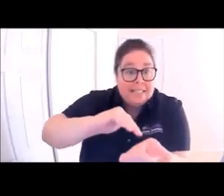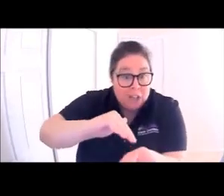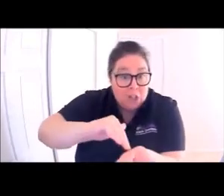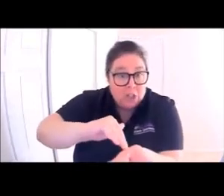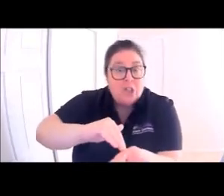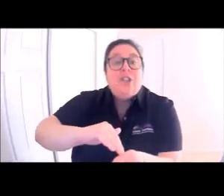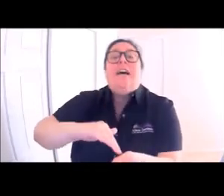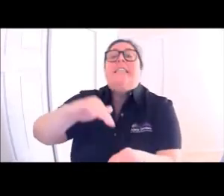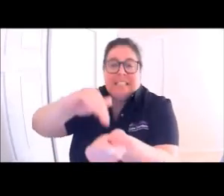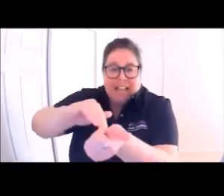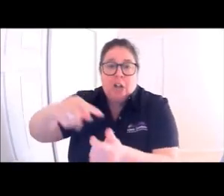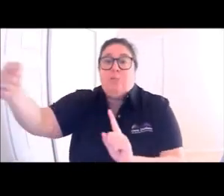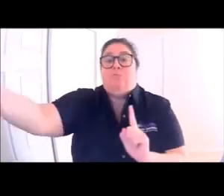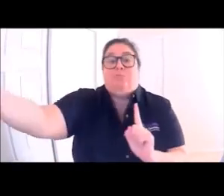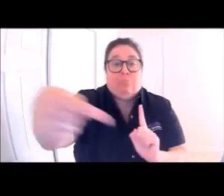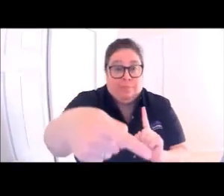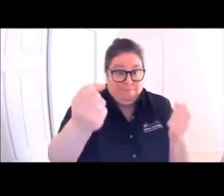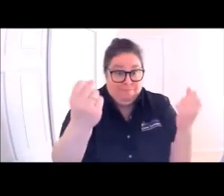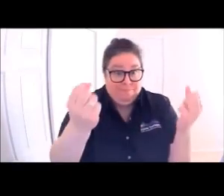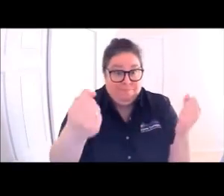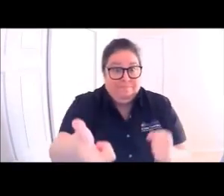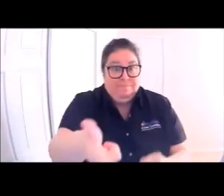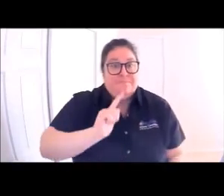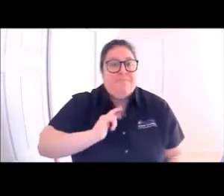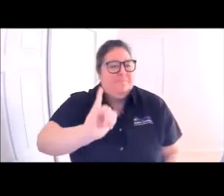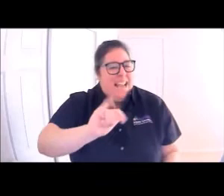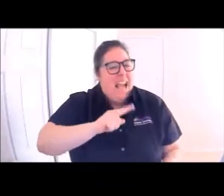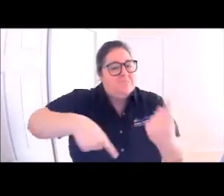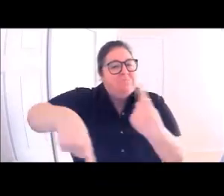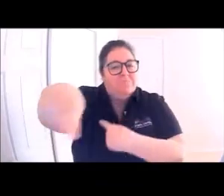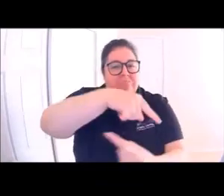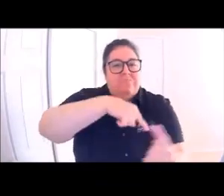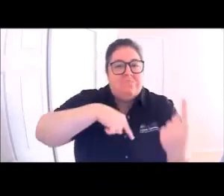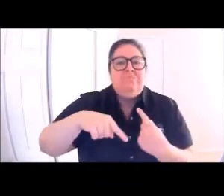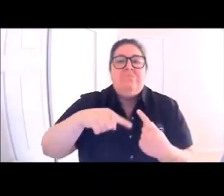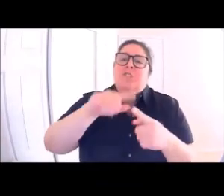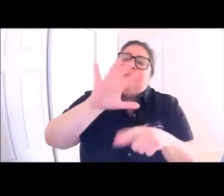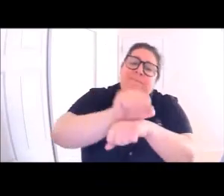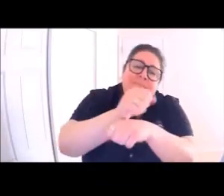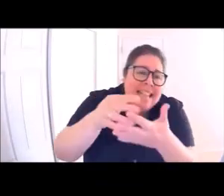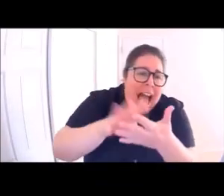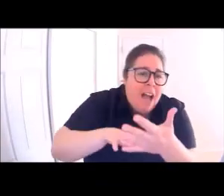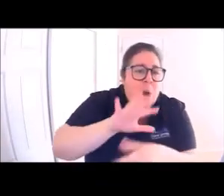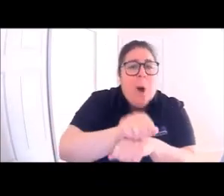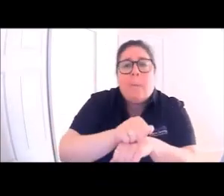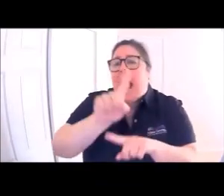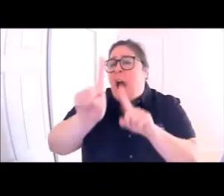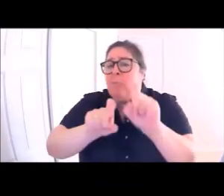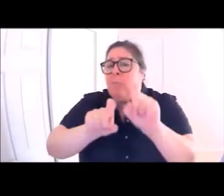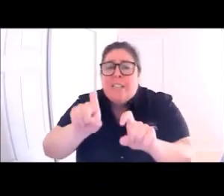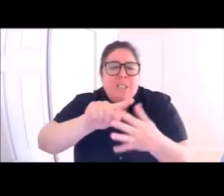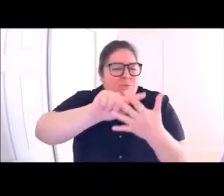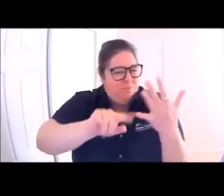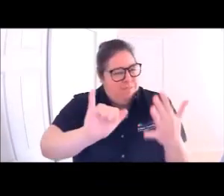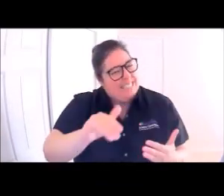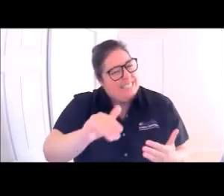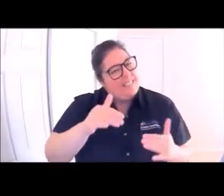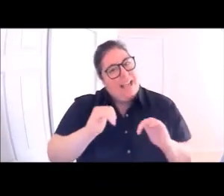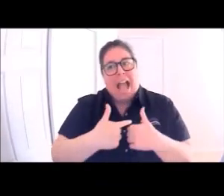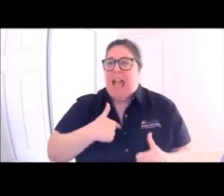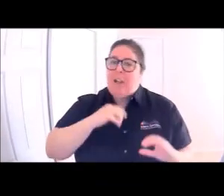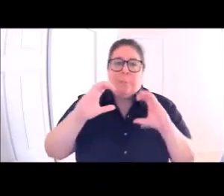and the interpreter will interpret whatever the doctor says and then speak whatever I sign, so we can communicate back and